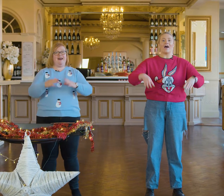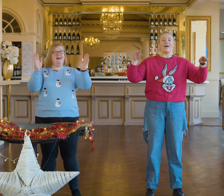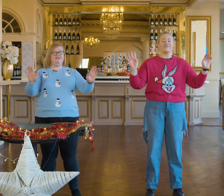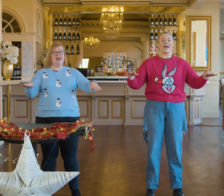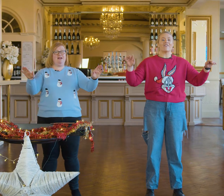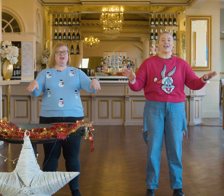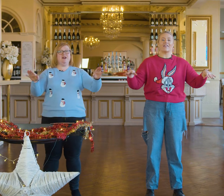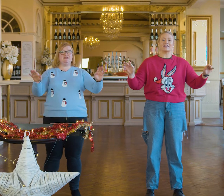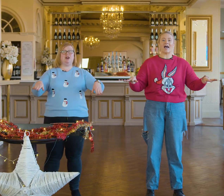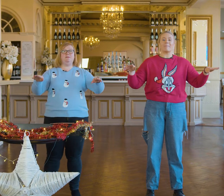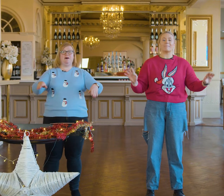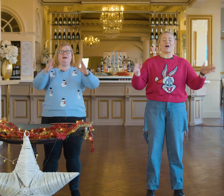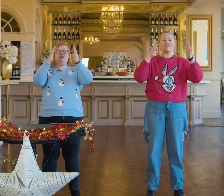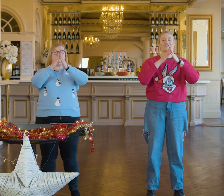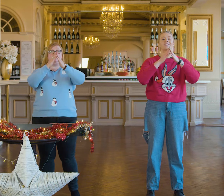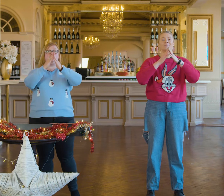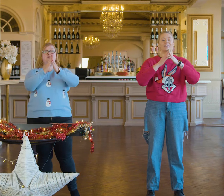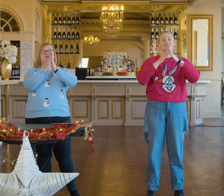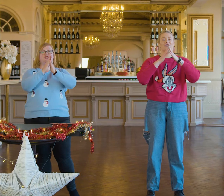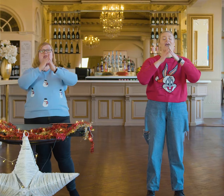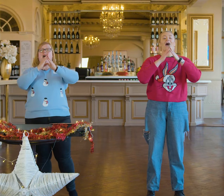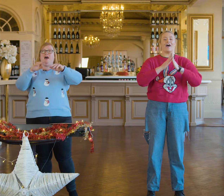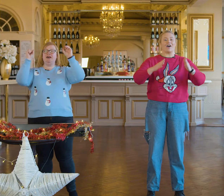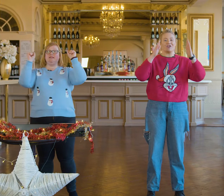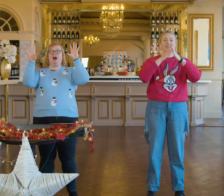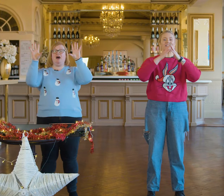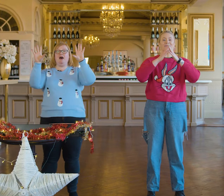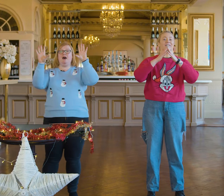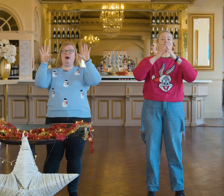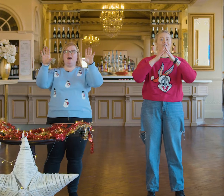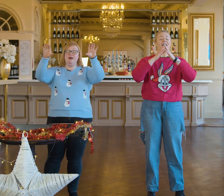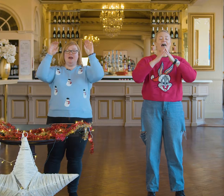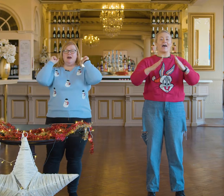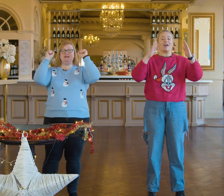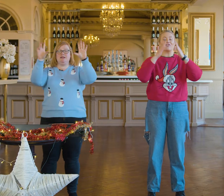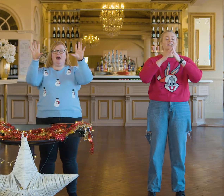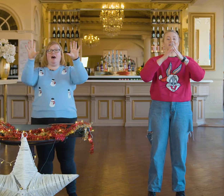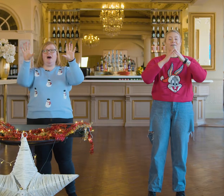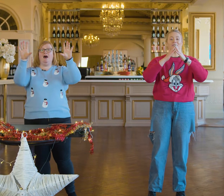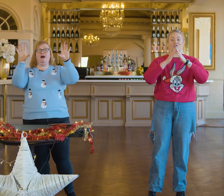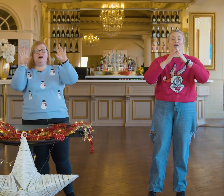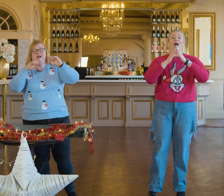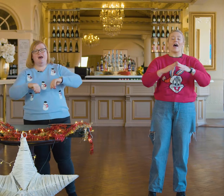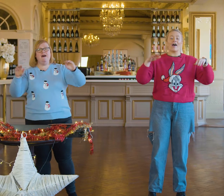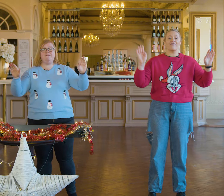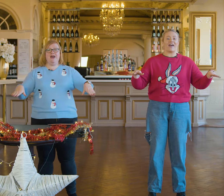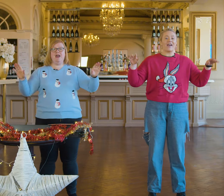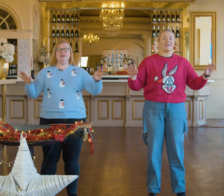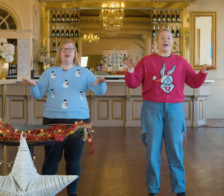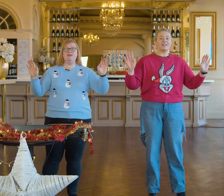a fairy on the top of the Christmas tree. A star, a star, a fairy on the